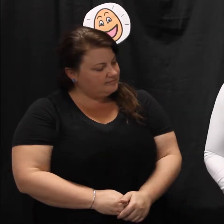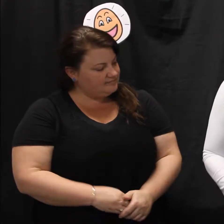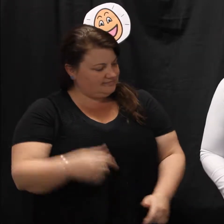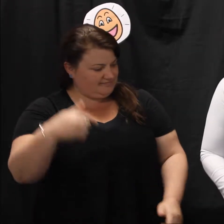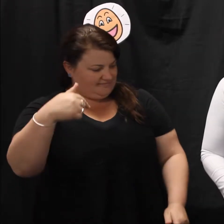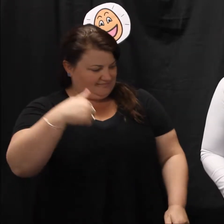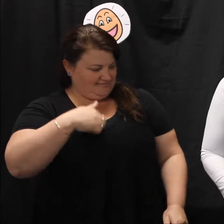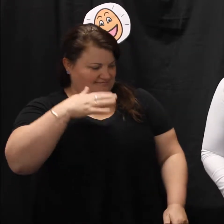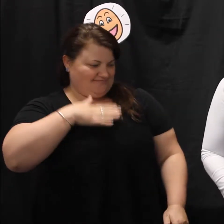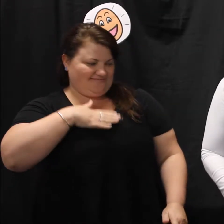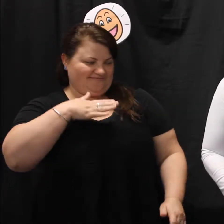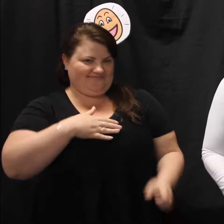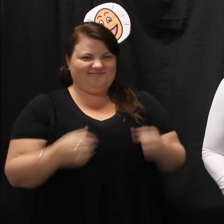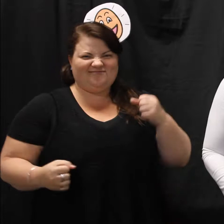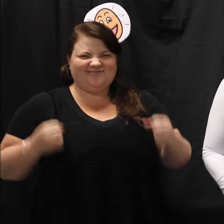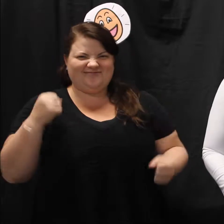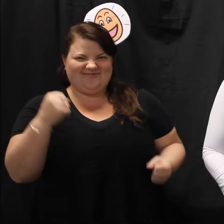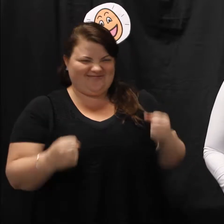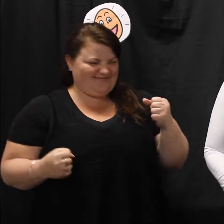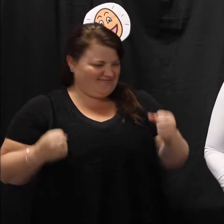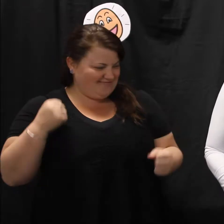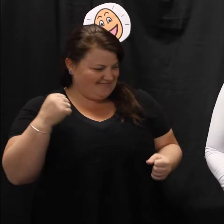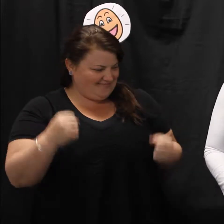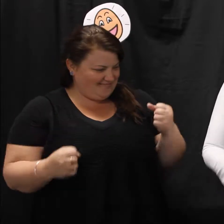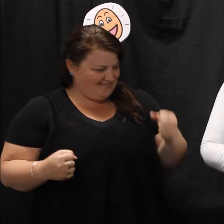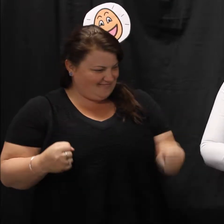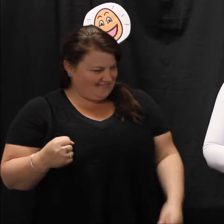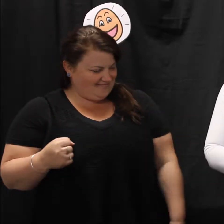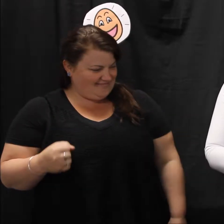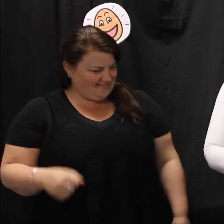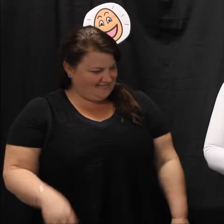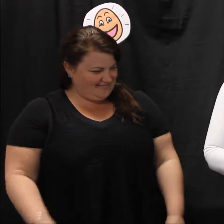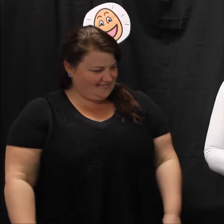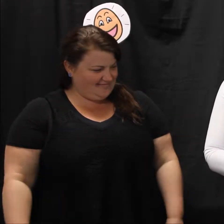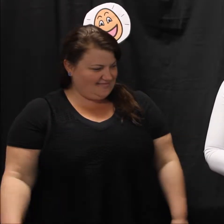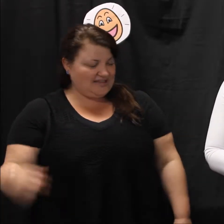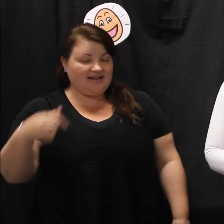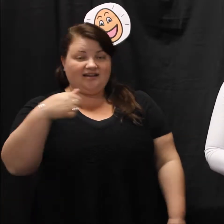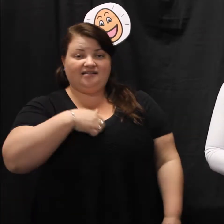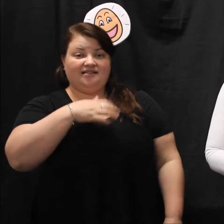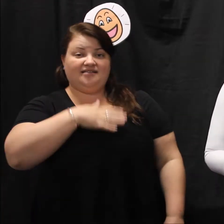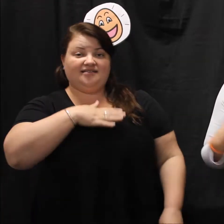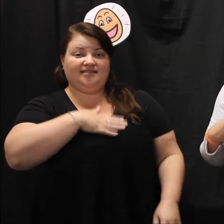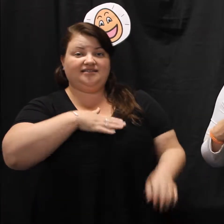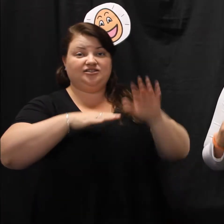I like to run. And I like to climb.